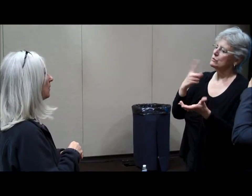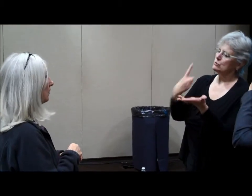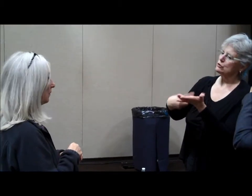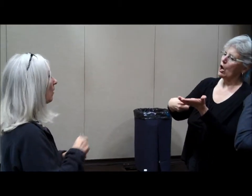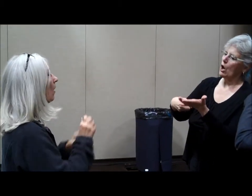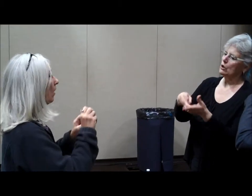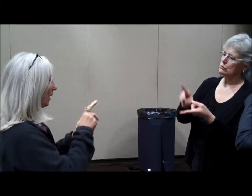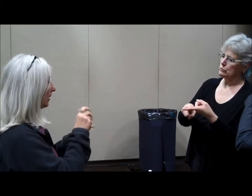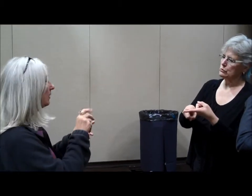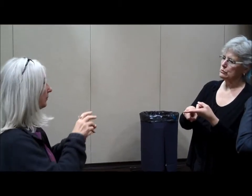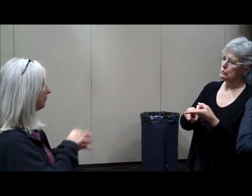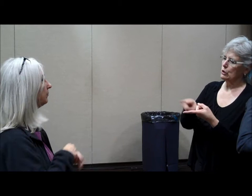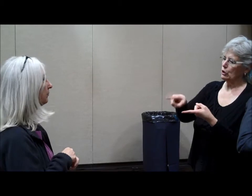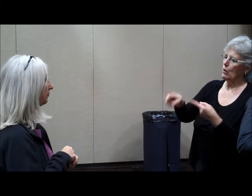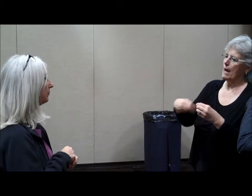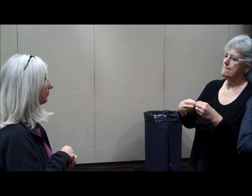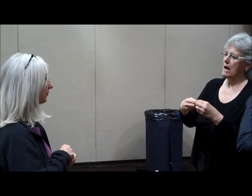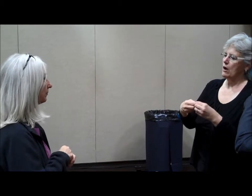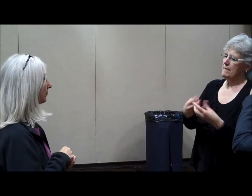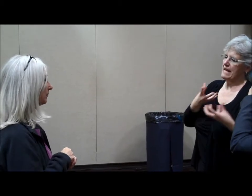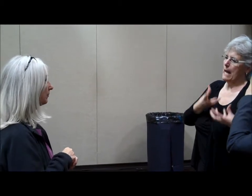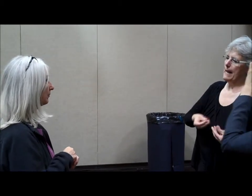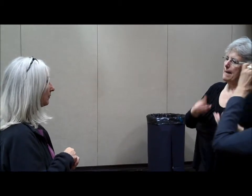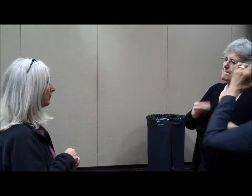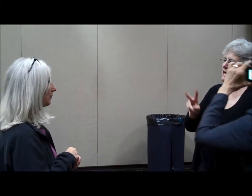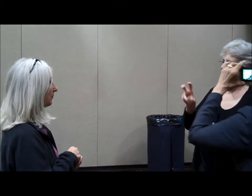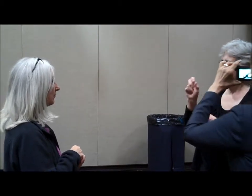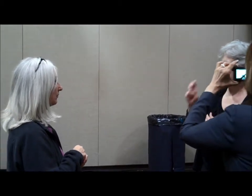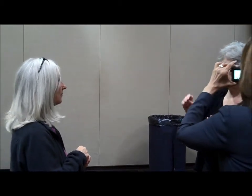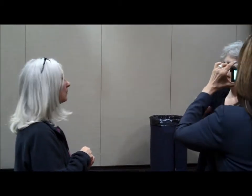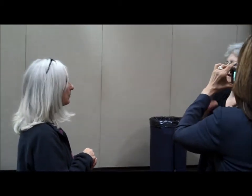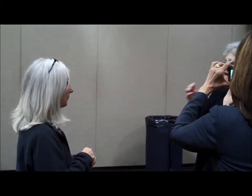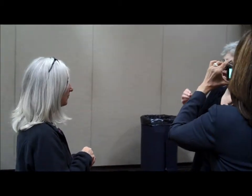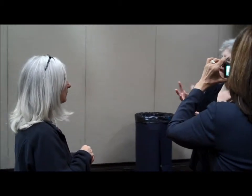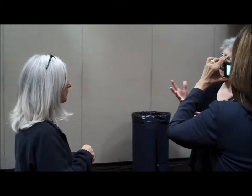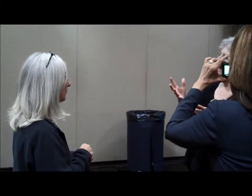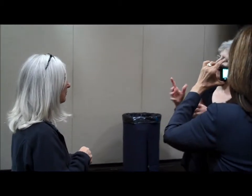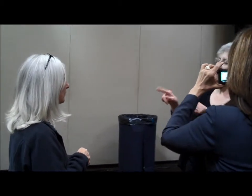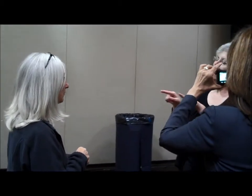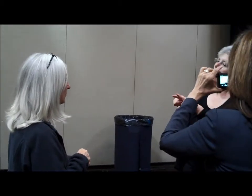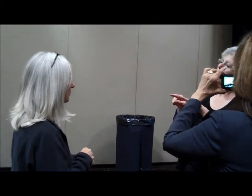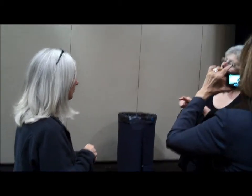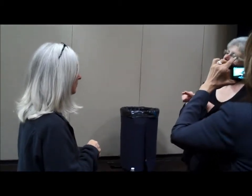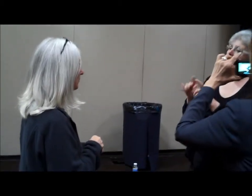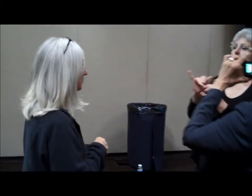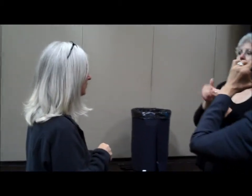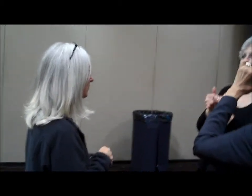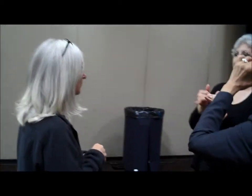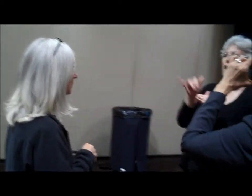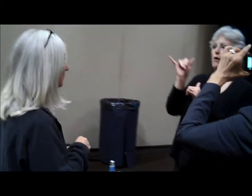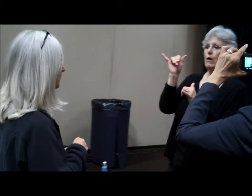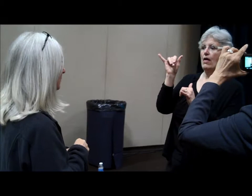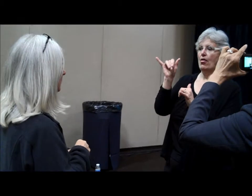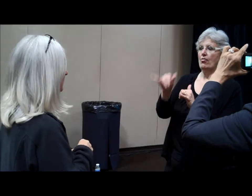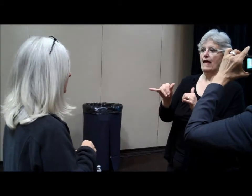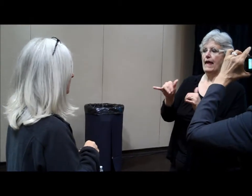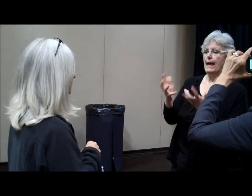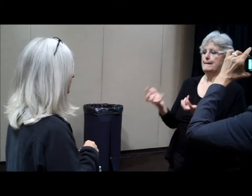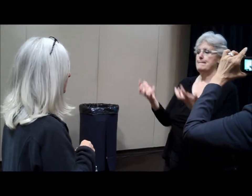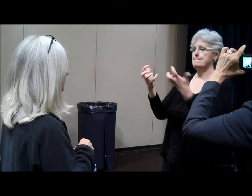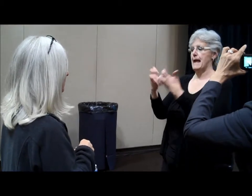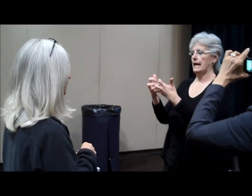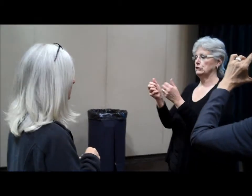to you about being a compassionate vegan and also how that dovetails